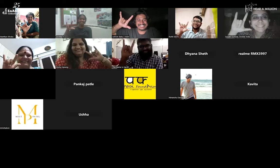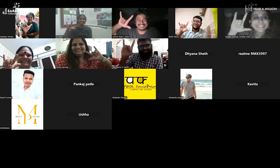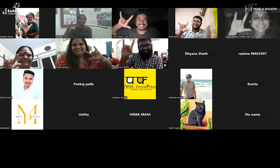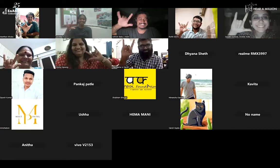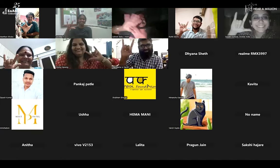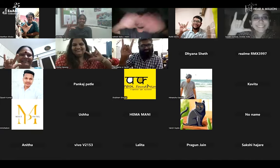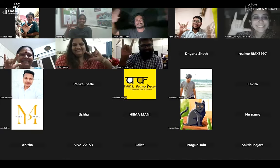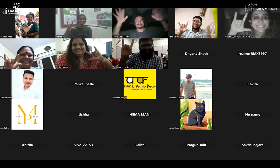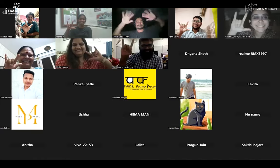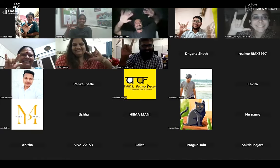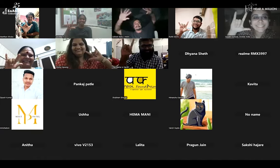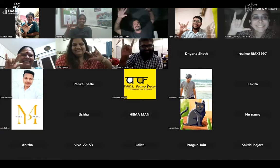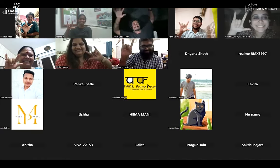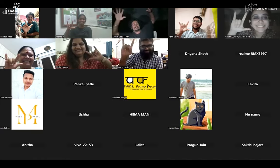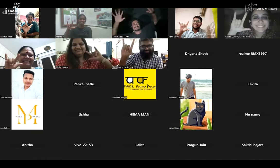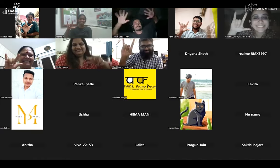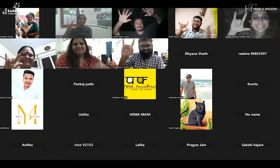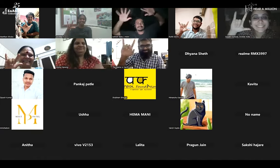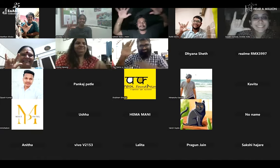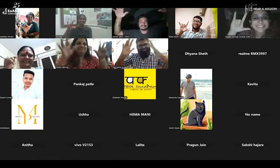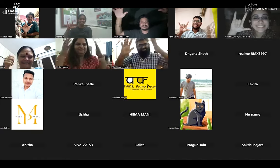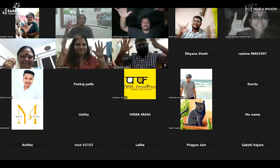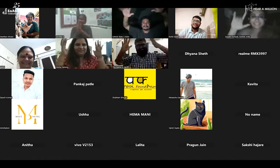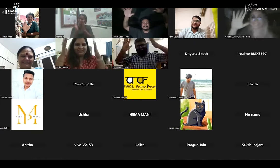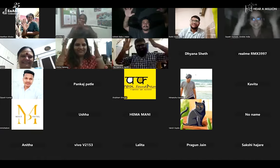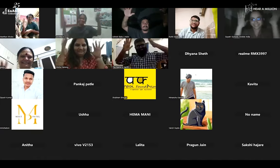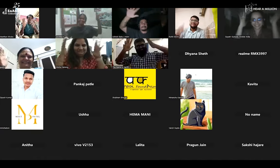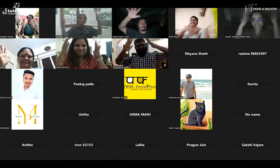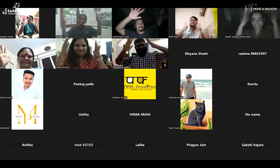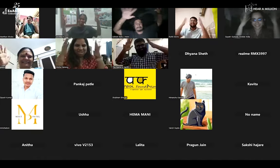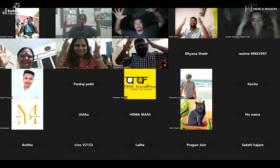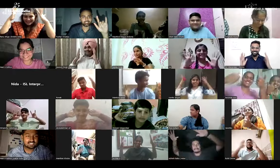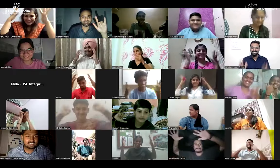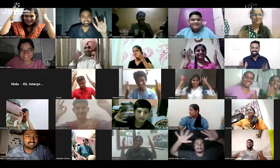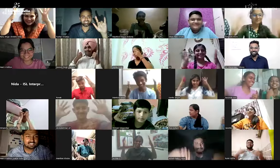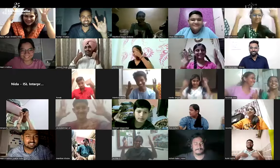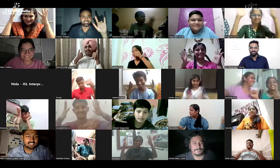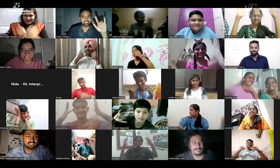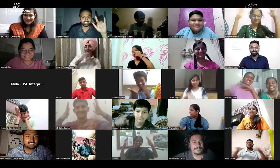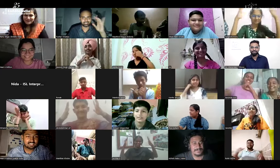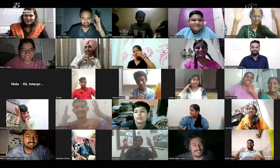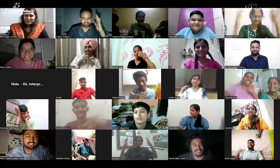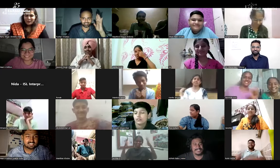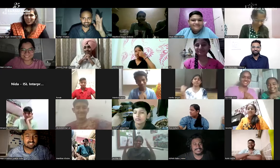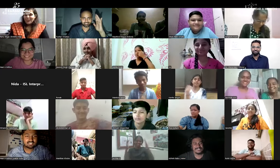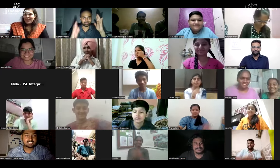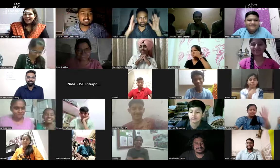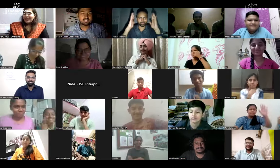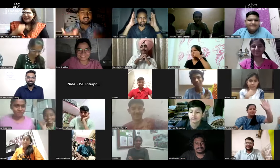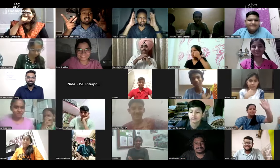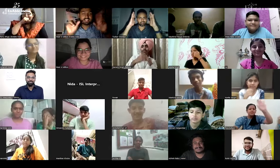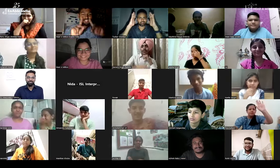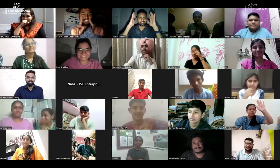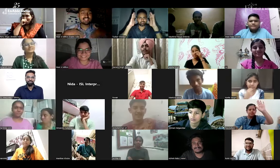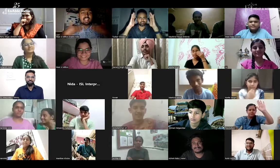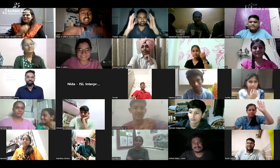Yeah. For instance, you are not feeling well, you have an upset stomach. Then once you puke, you feel good, right? So it's something like